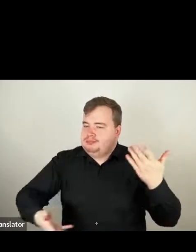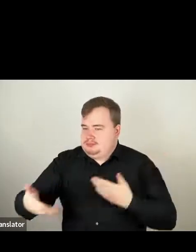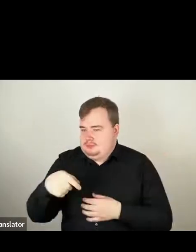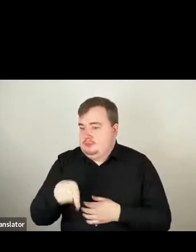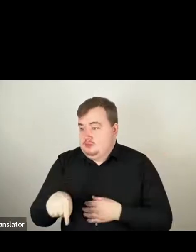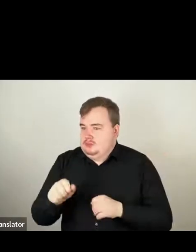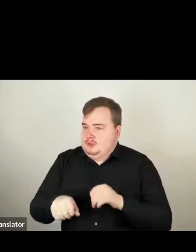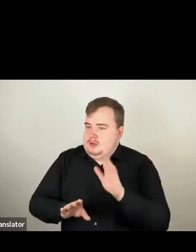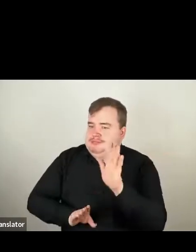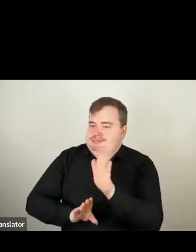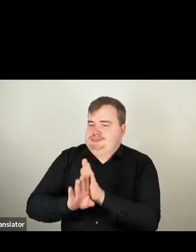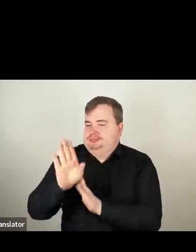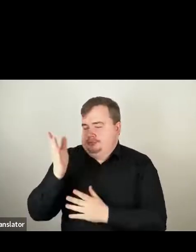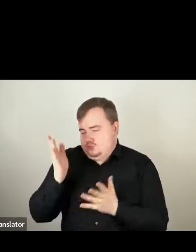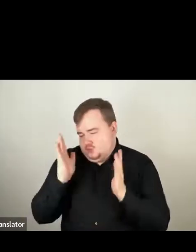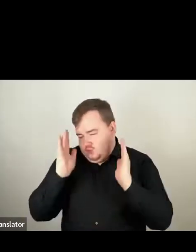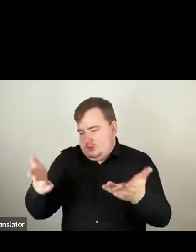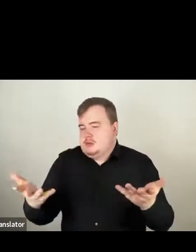opportunity.